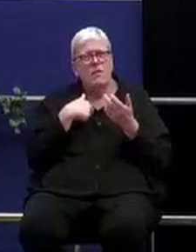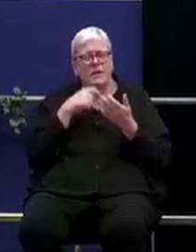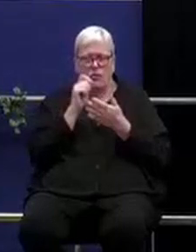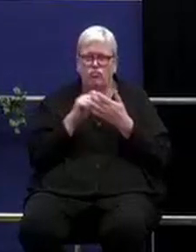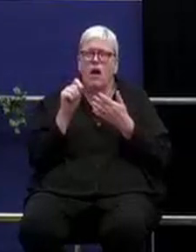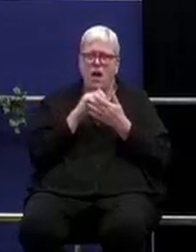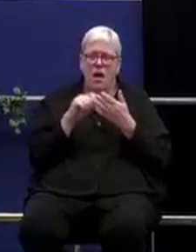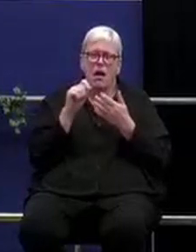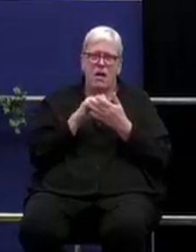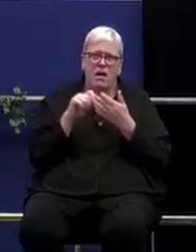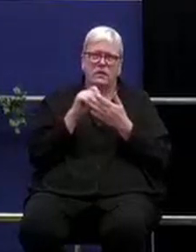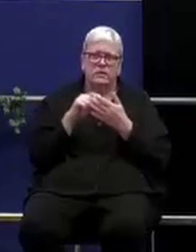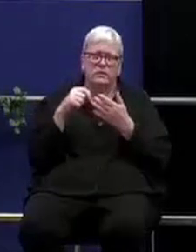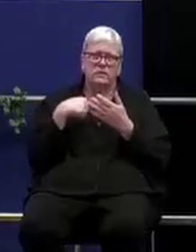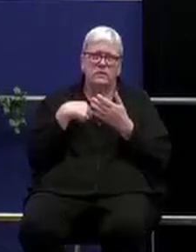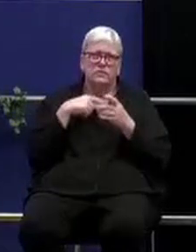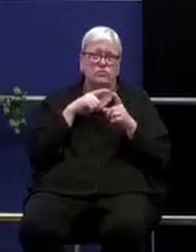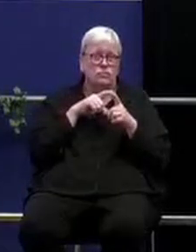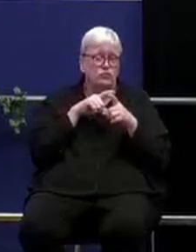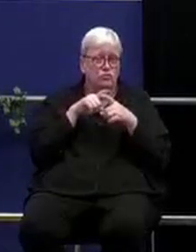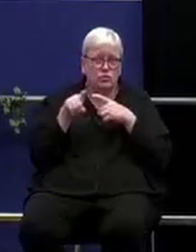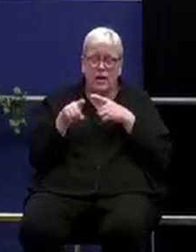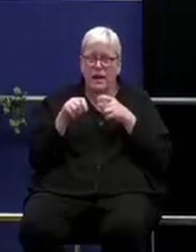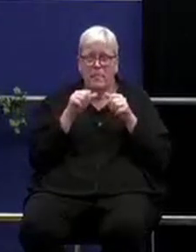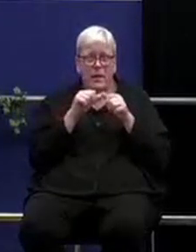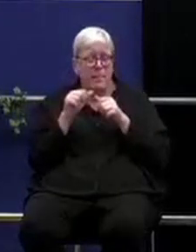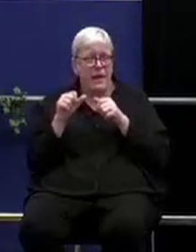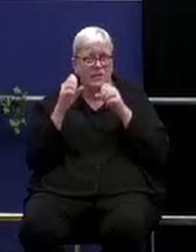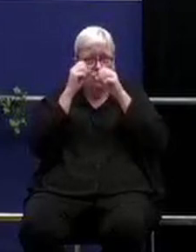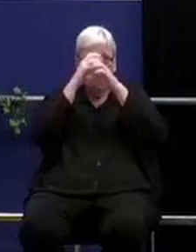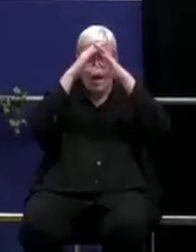writing it, you know, I tried my best to actually imagine that I